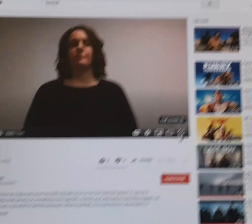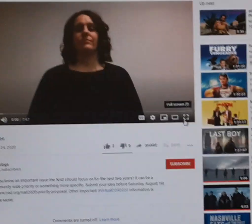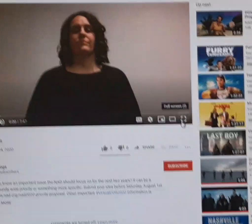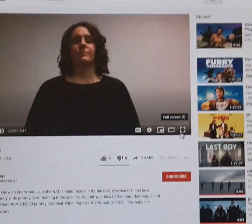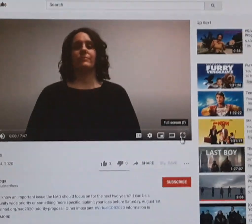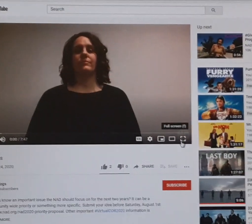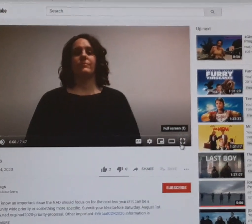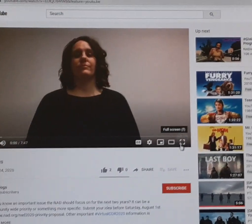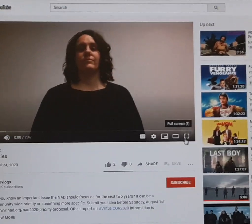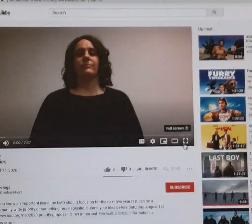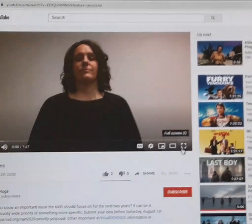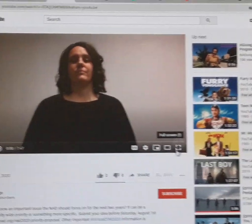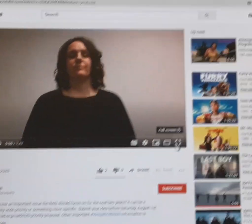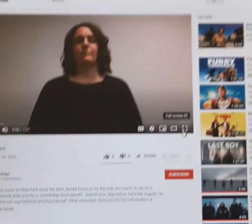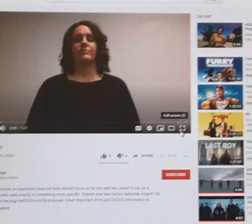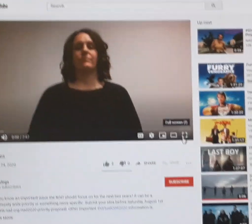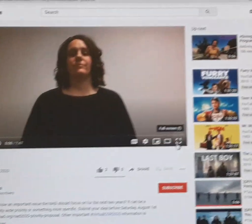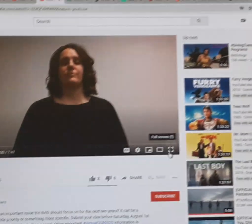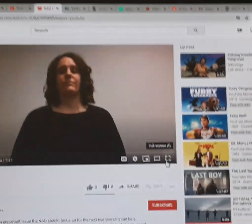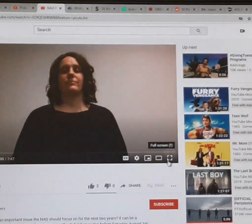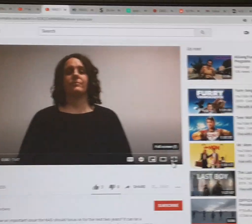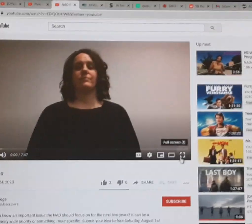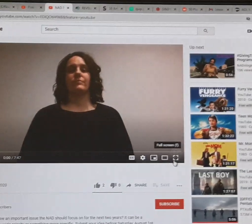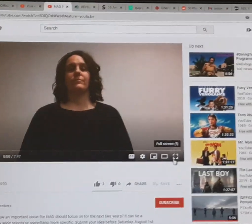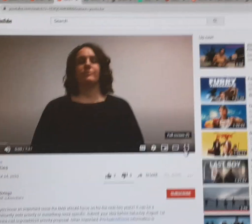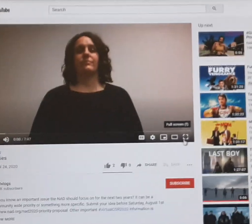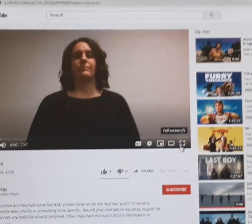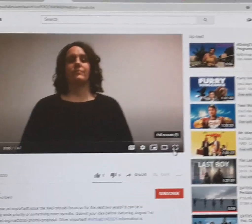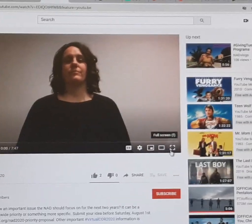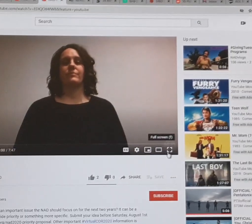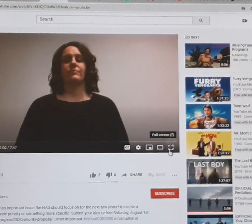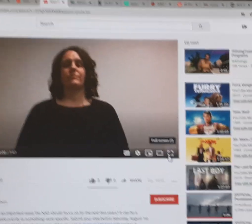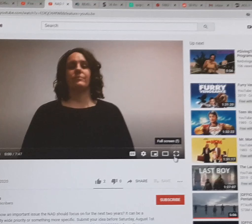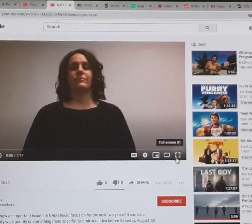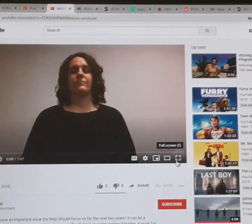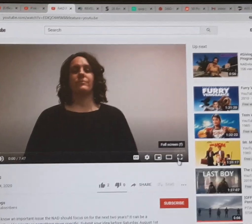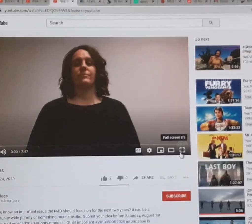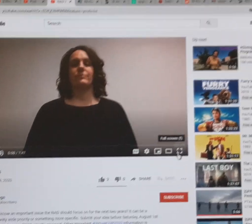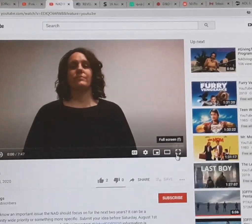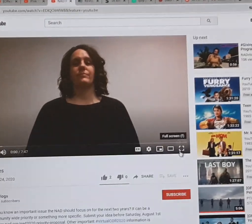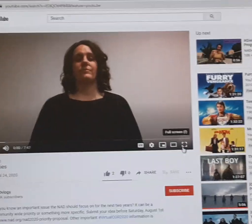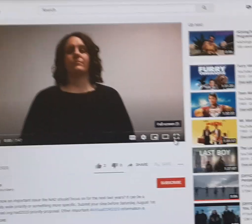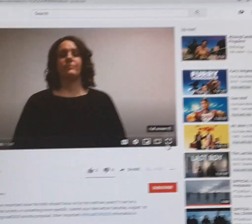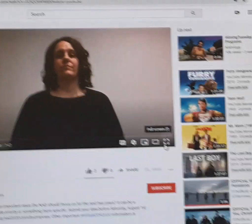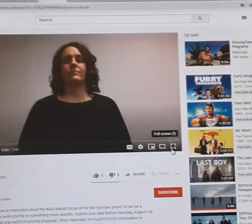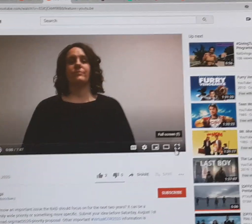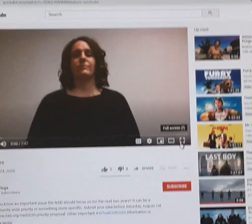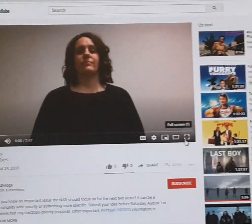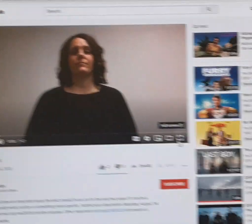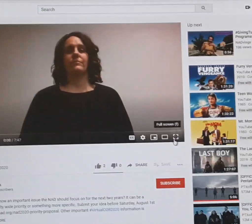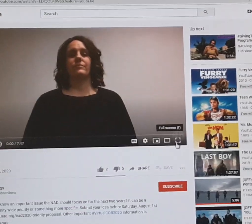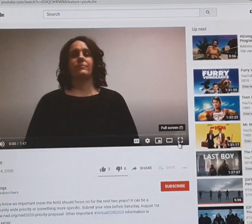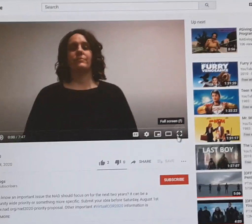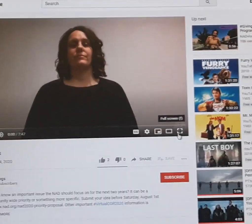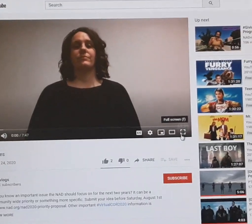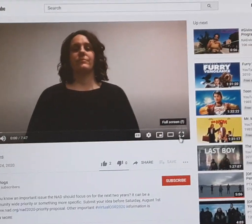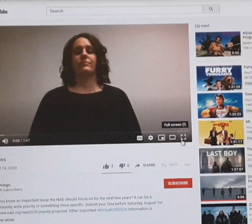This is Audra Polstra. I am doing a vocal interpretation, ASL to English, of NAD